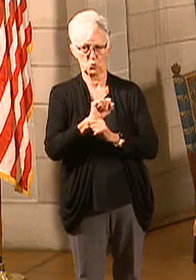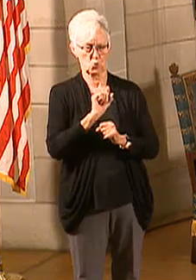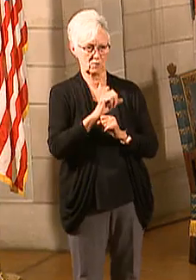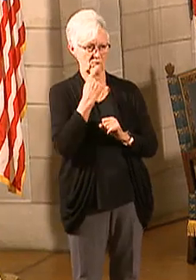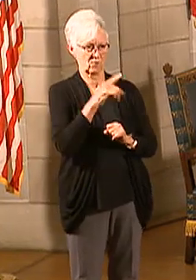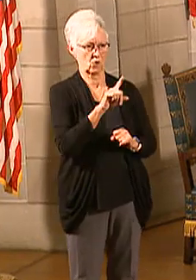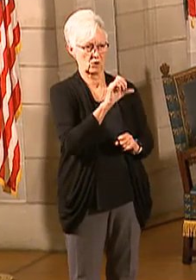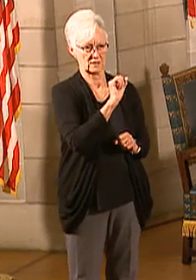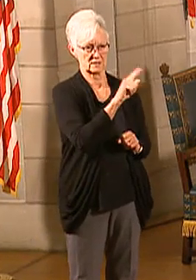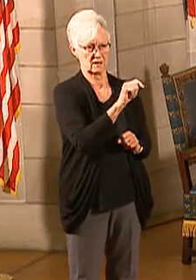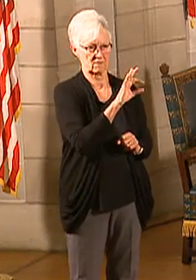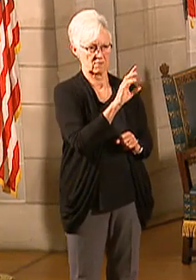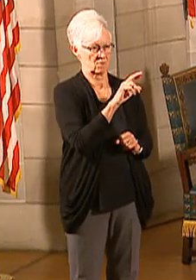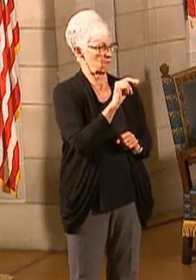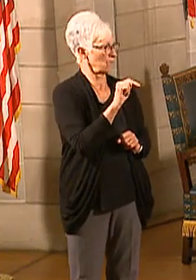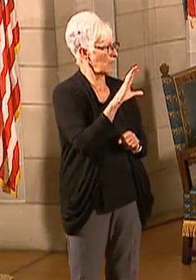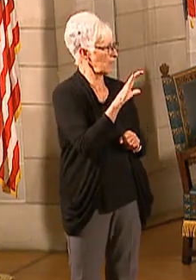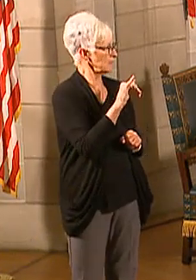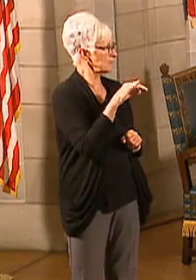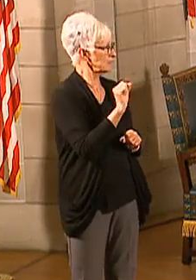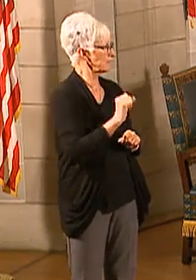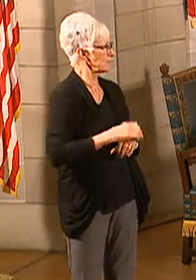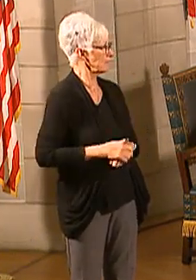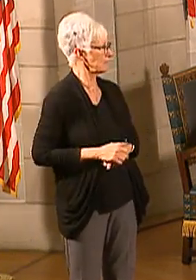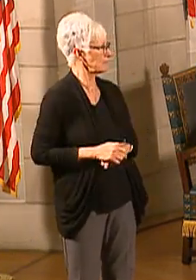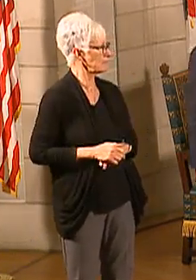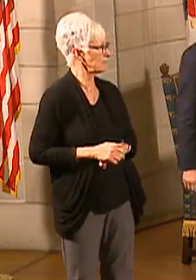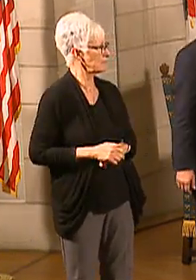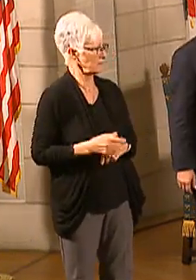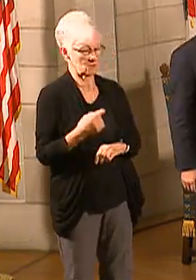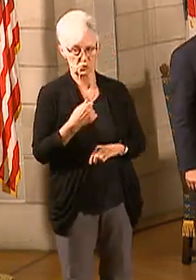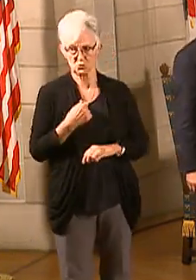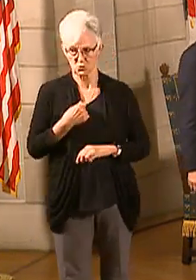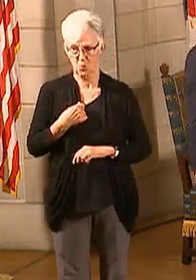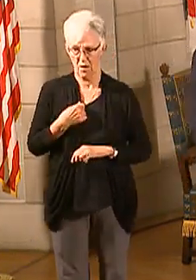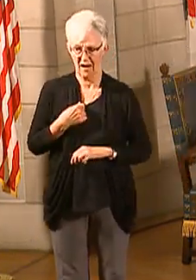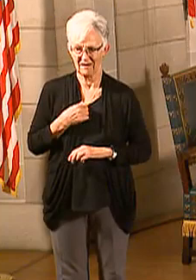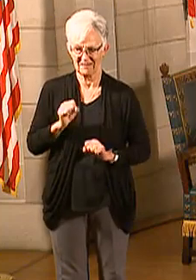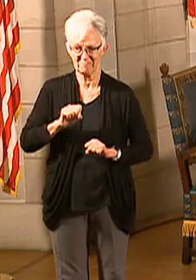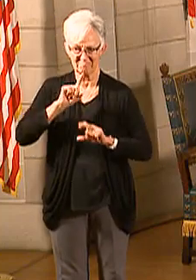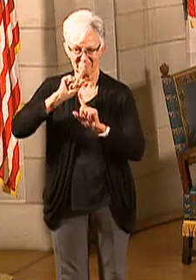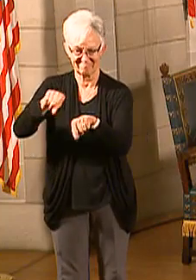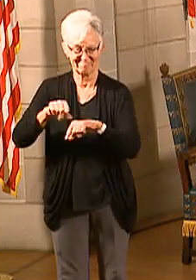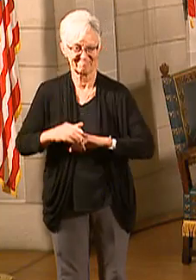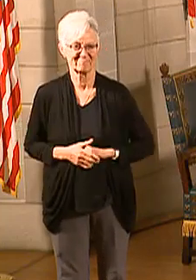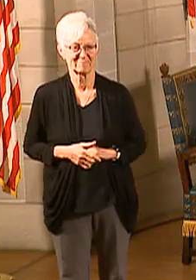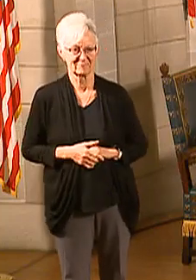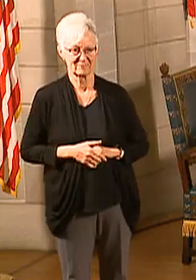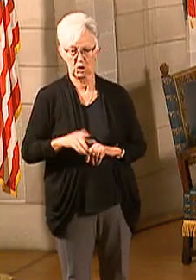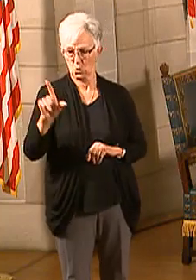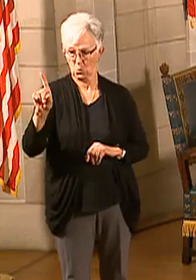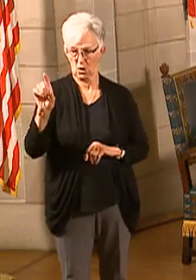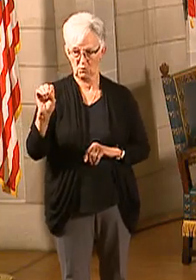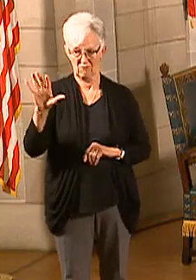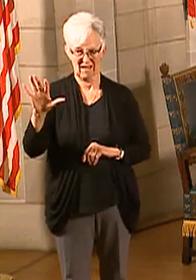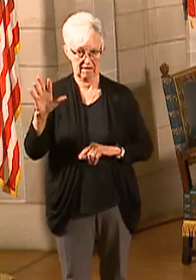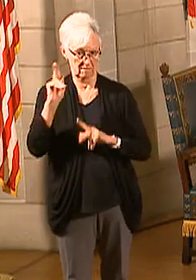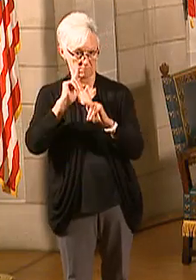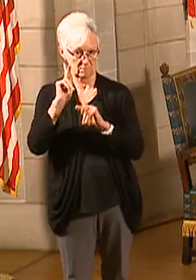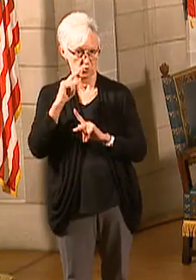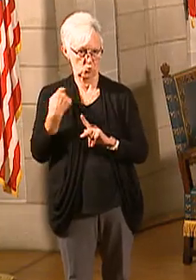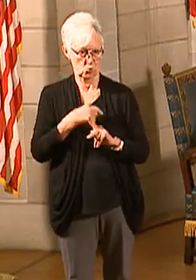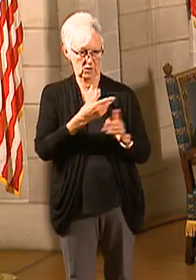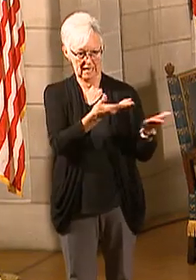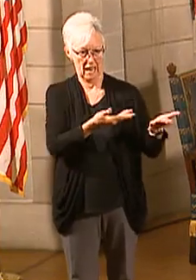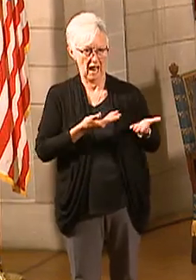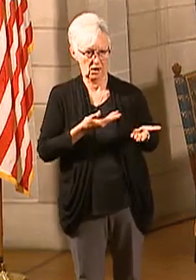used to work for St. Francis? So I'll take that one. So all of the 105 that have been hired since March